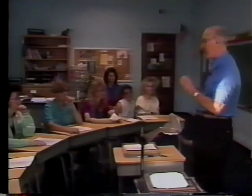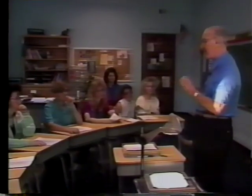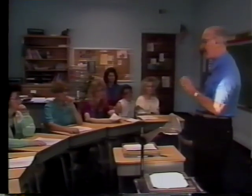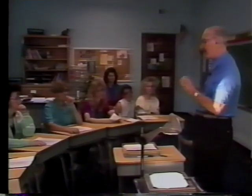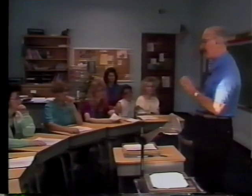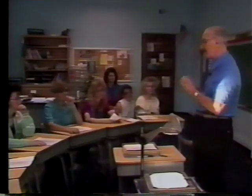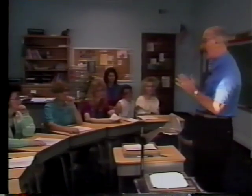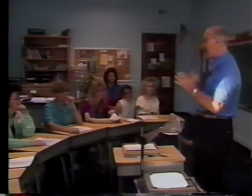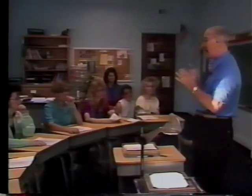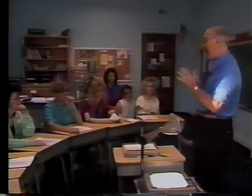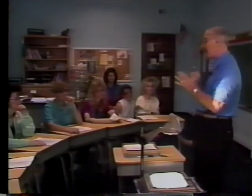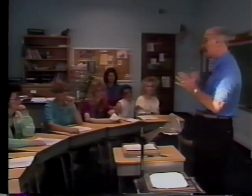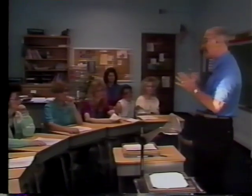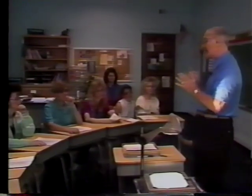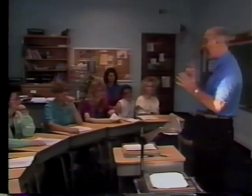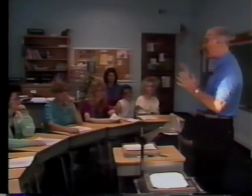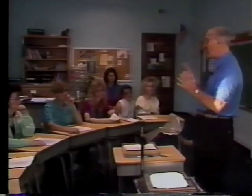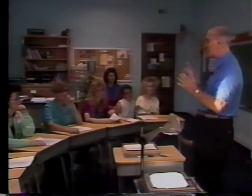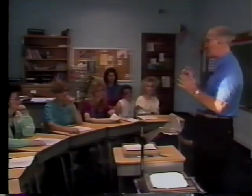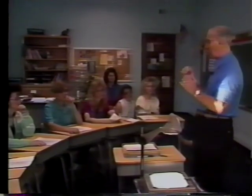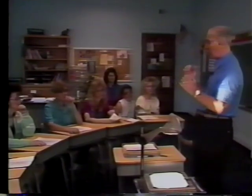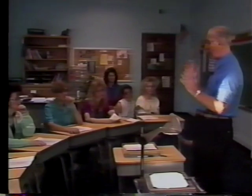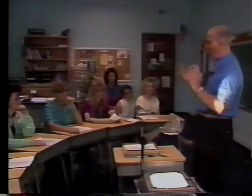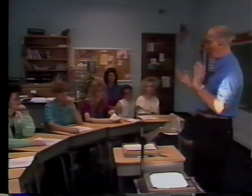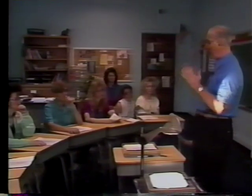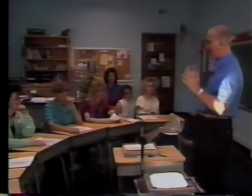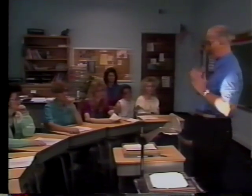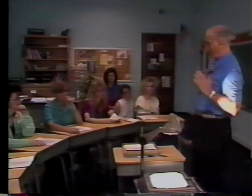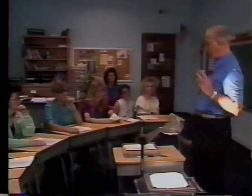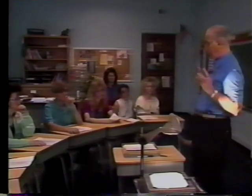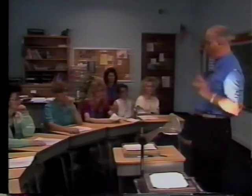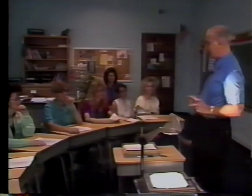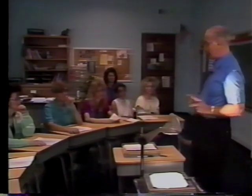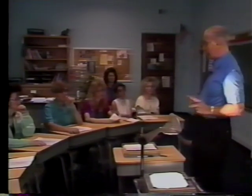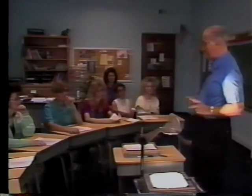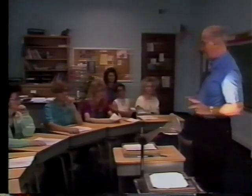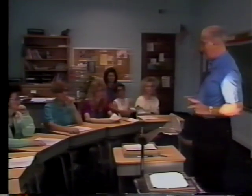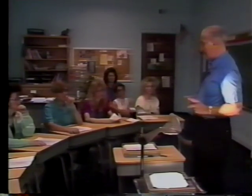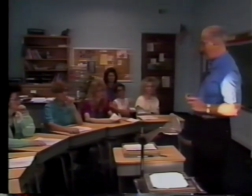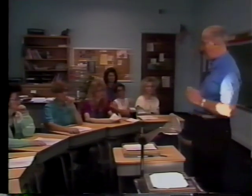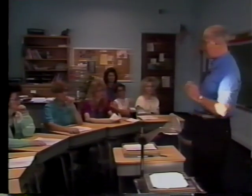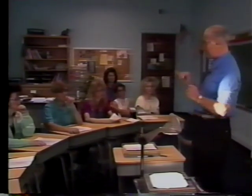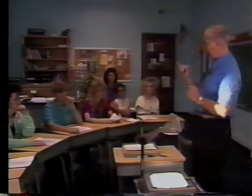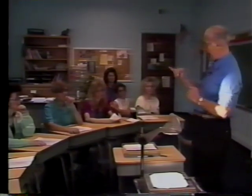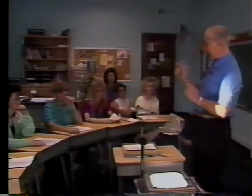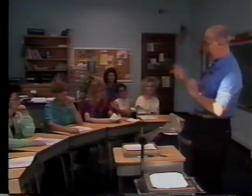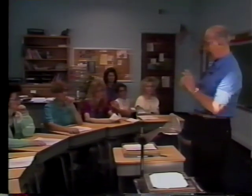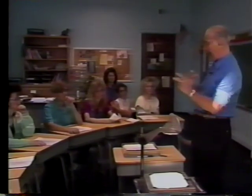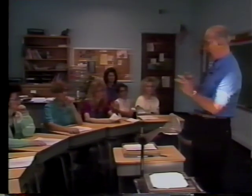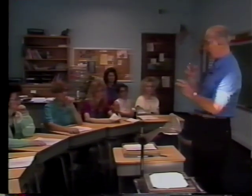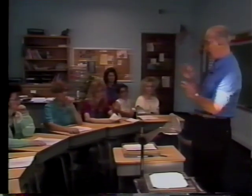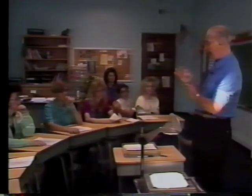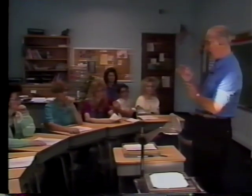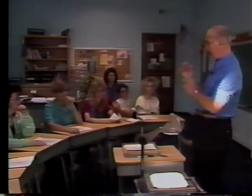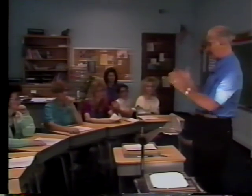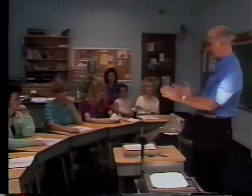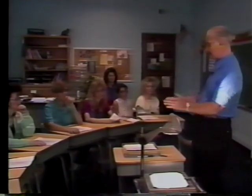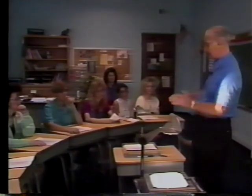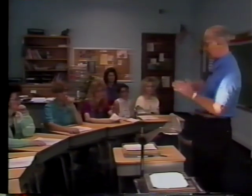anymore. Sometimes I use it to compare a person with that kind of